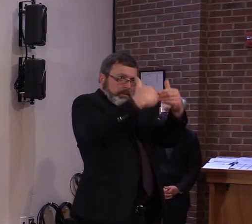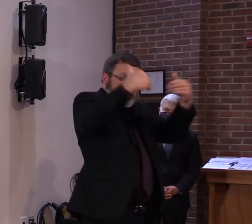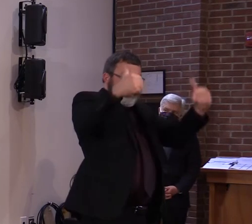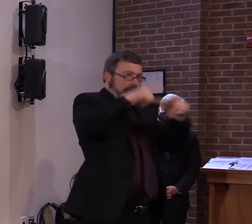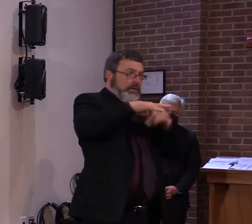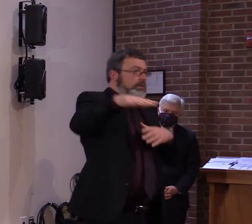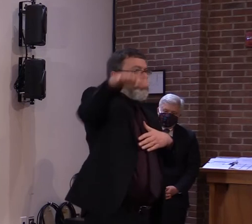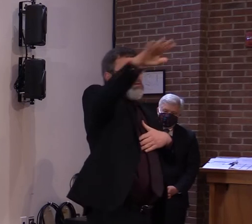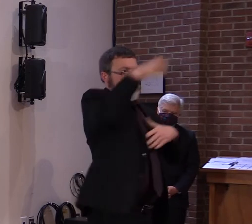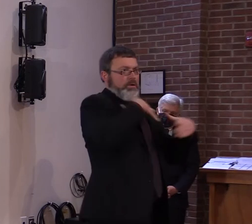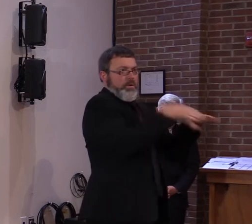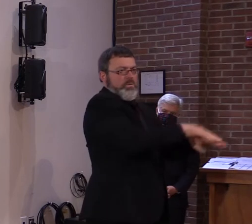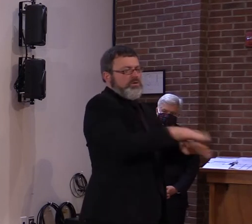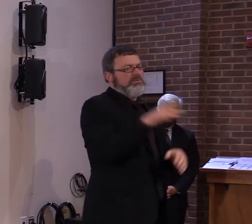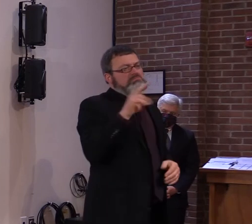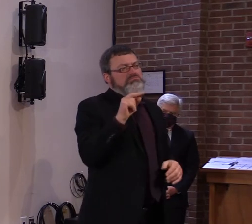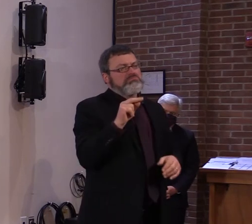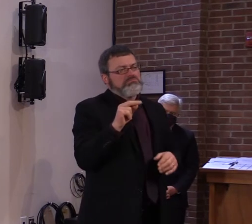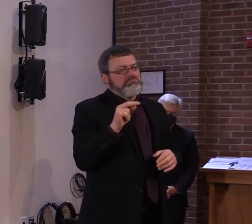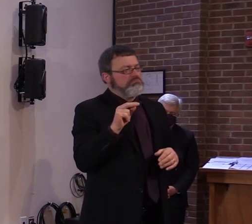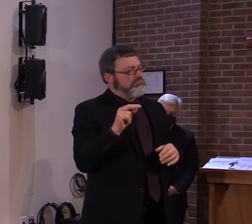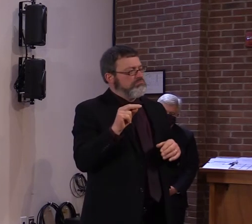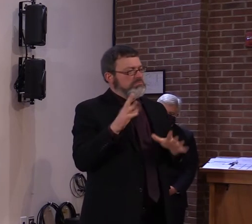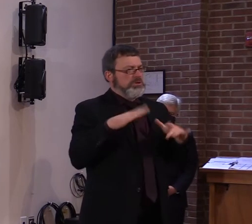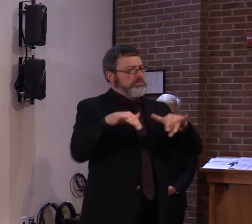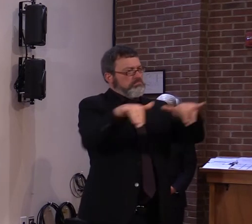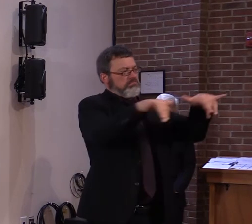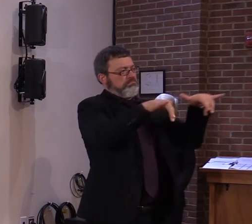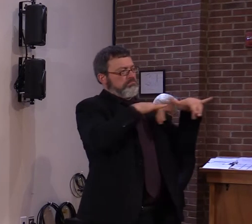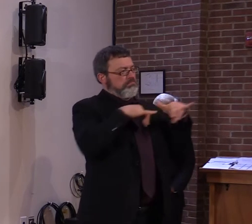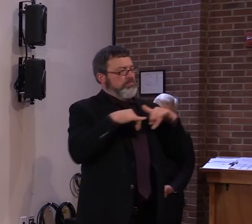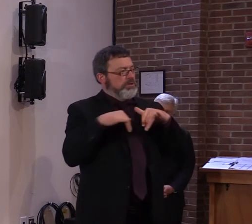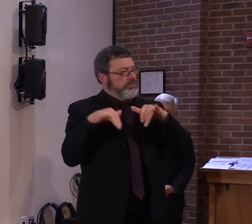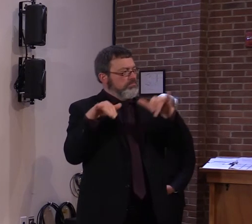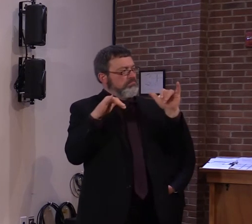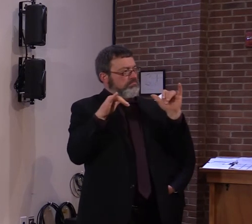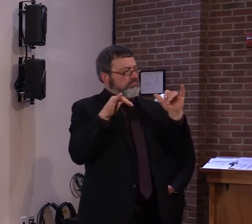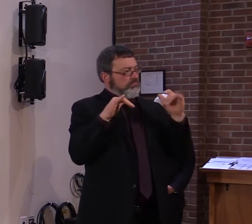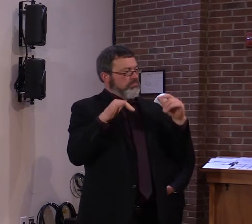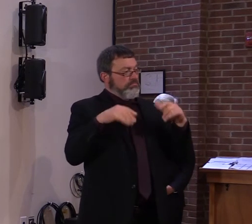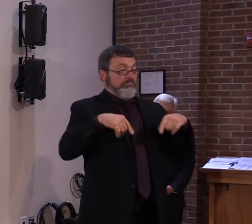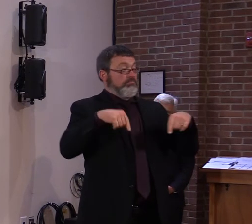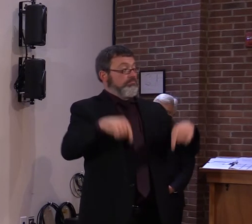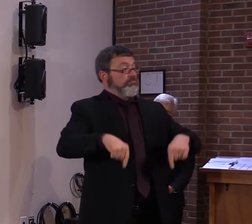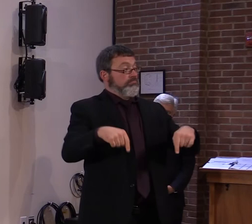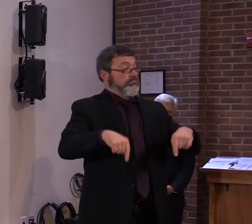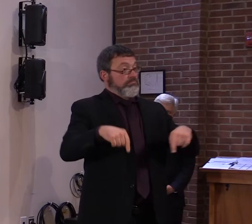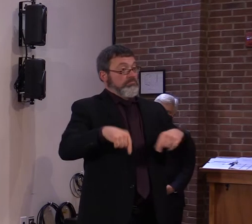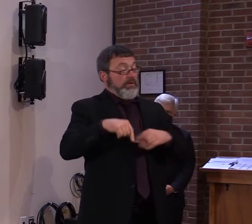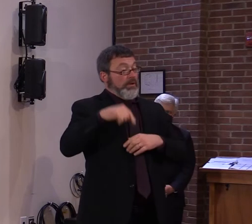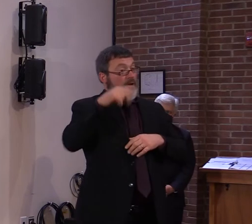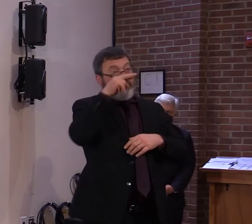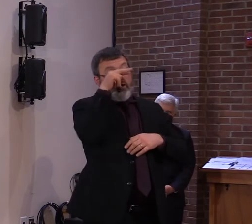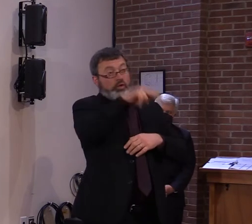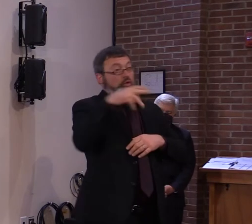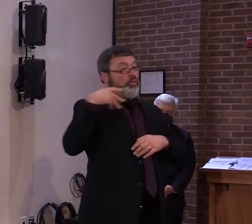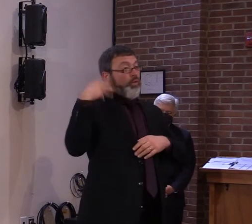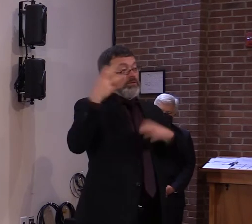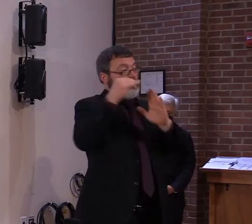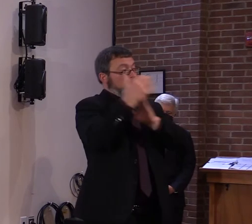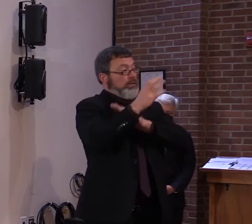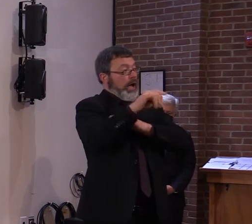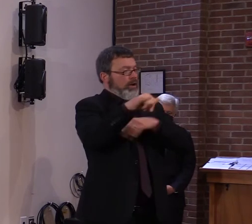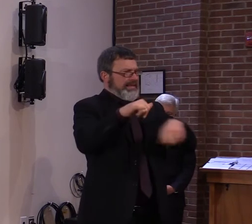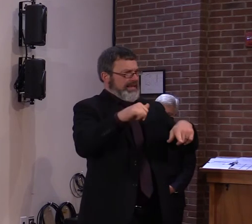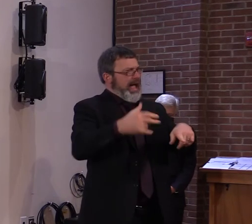Obviously, as I said earlier, there's a community in Washington County that felt that its rate is much too high, and there